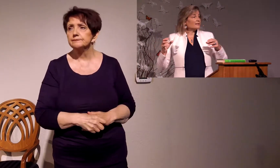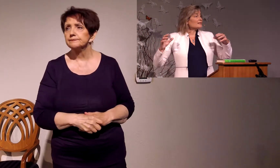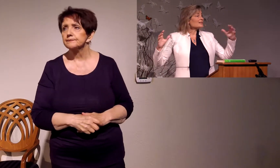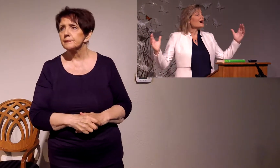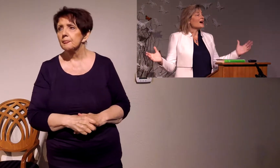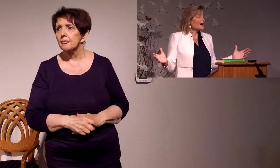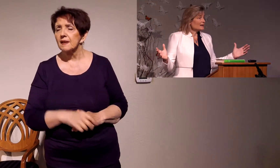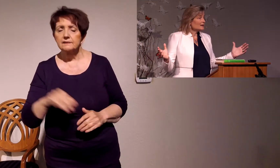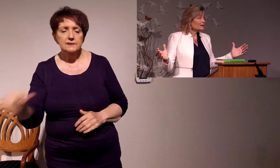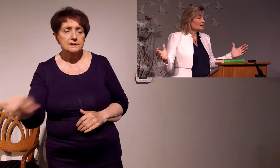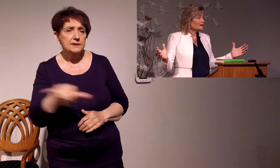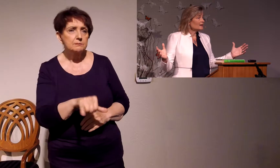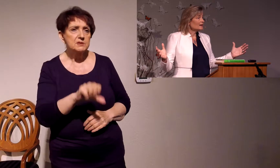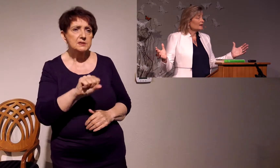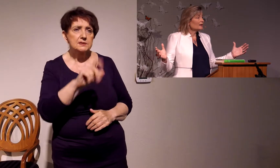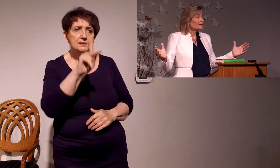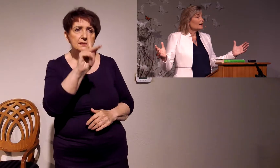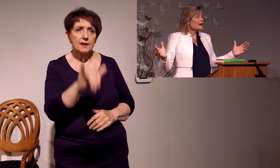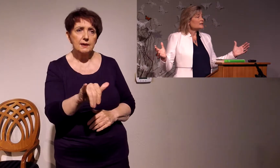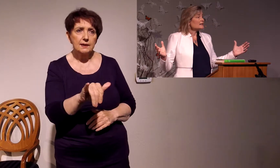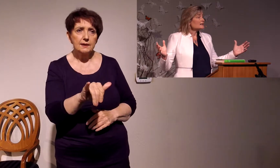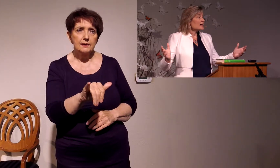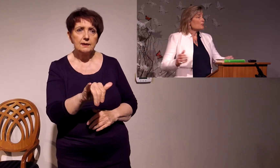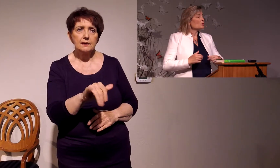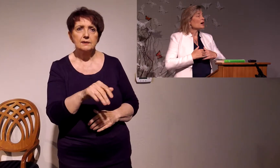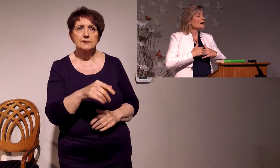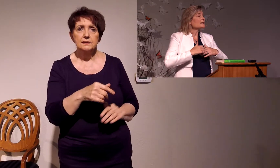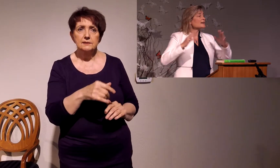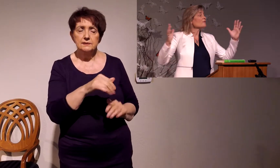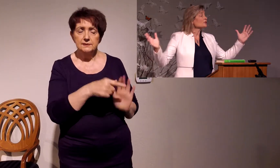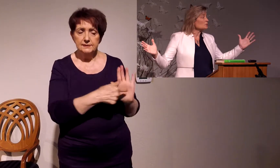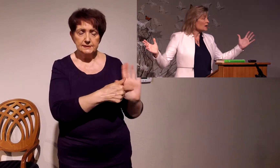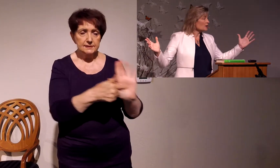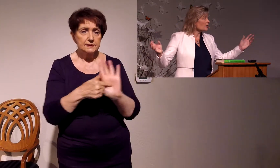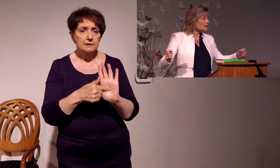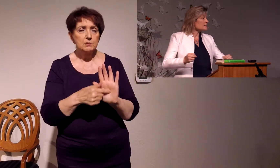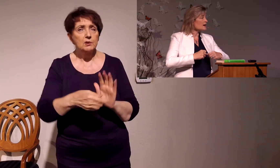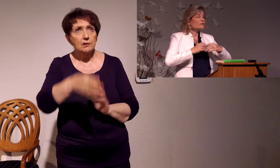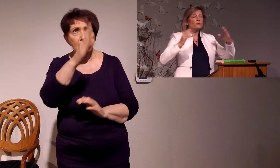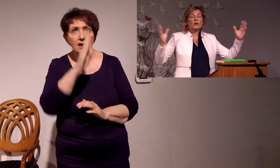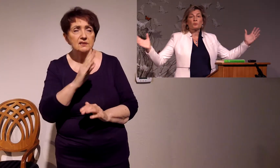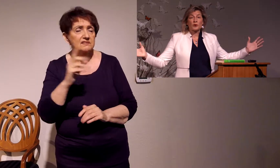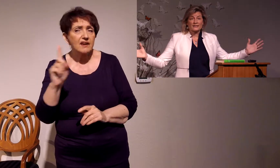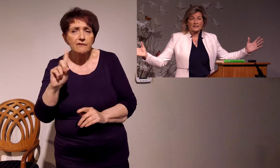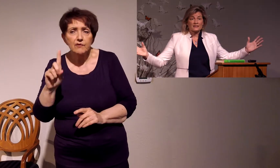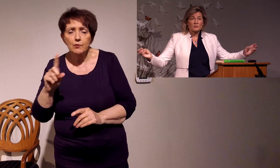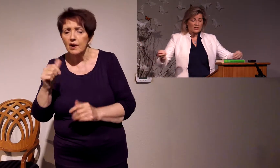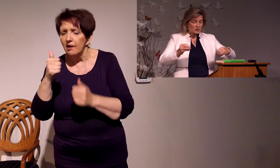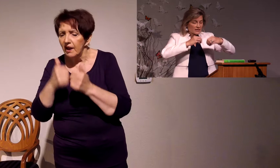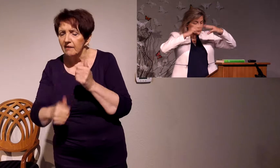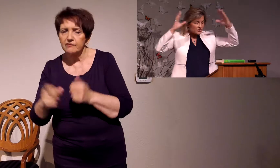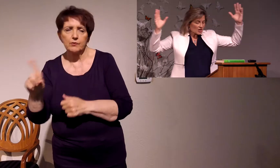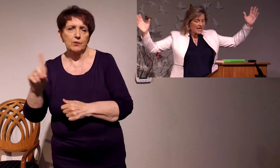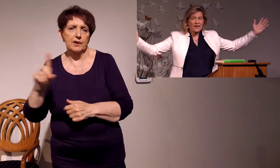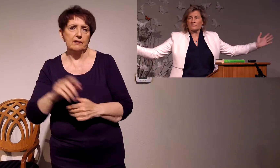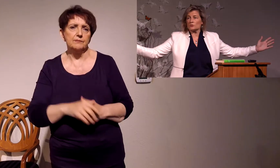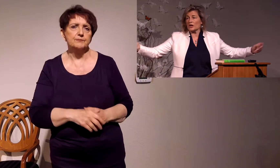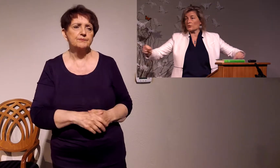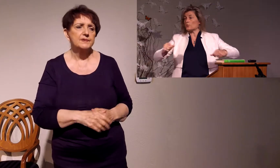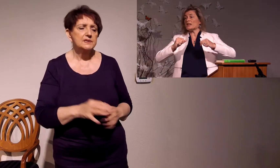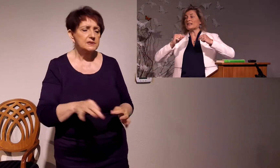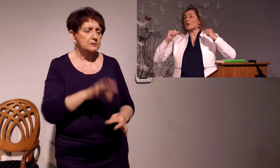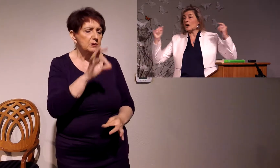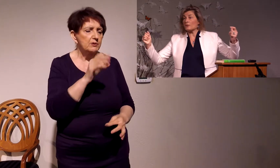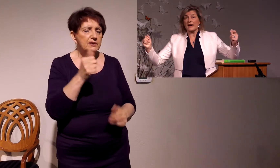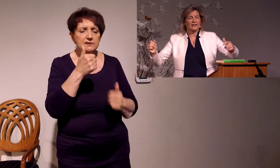Just like the sky, as an example, God is everywhere. God is everywhere present. Spirit is